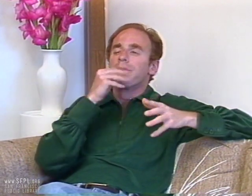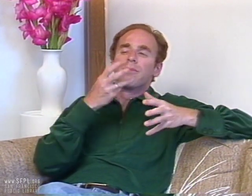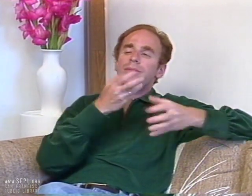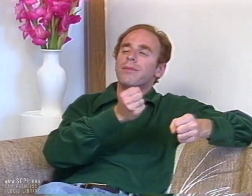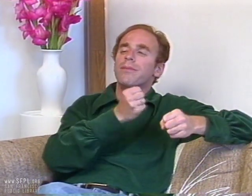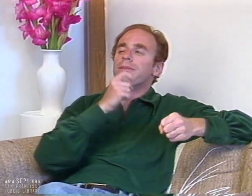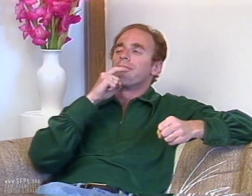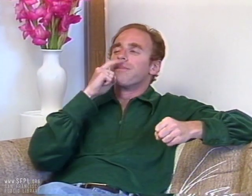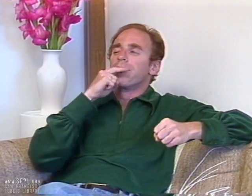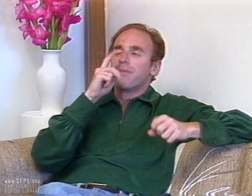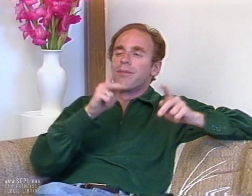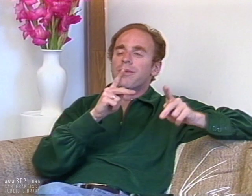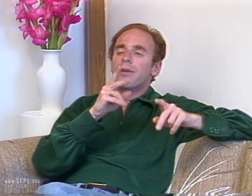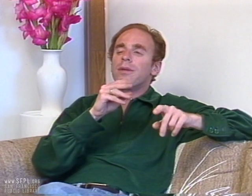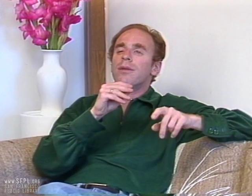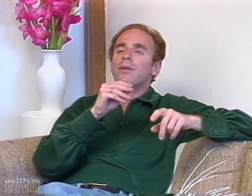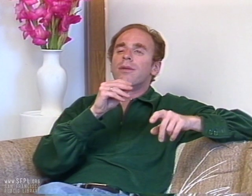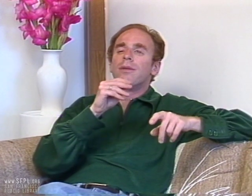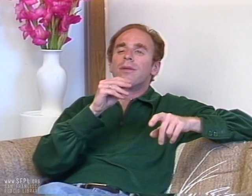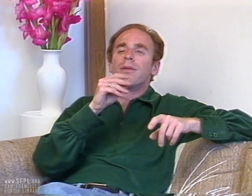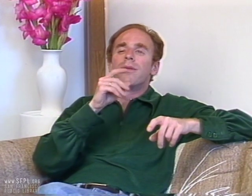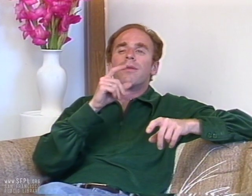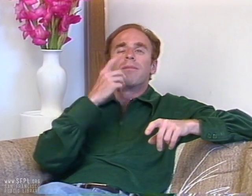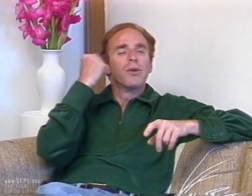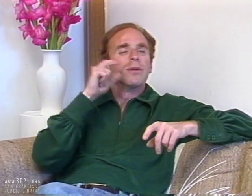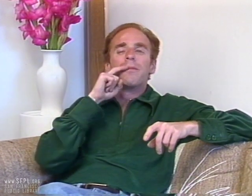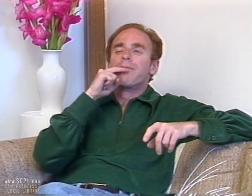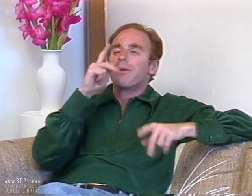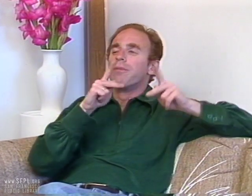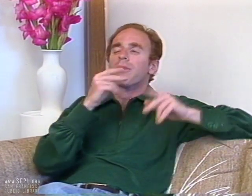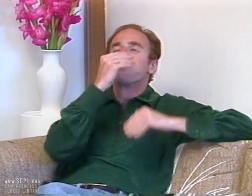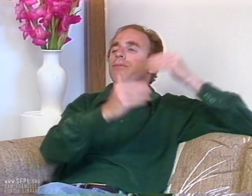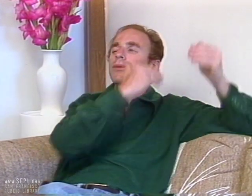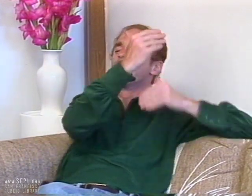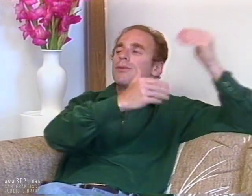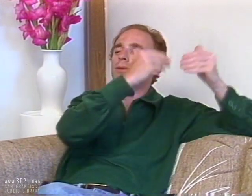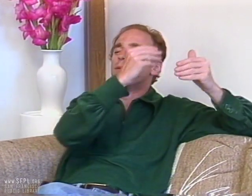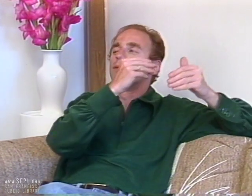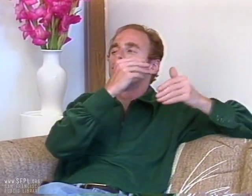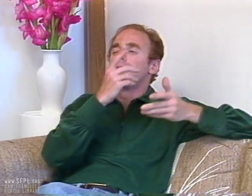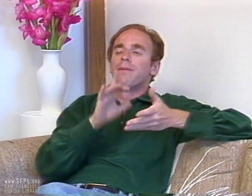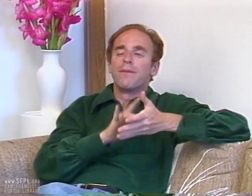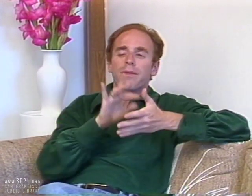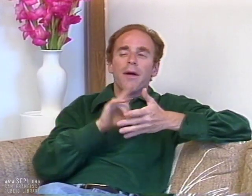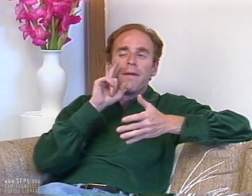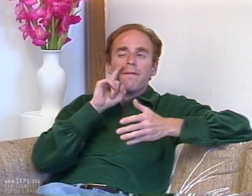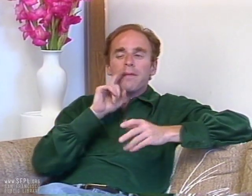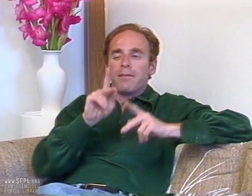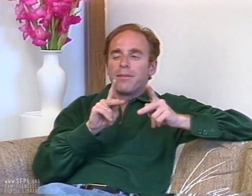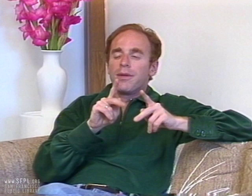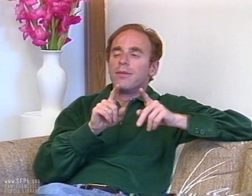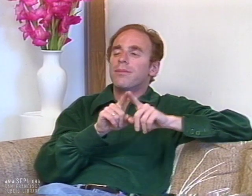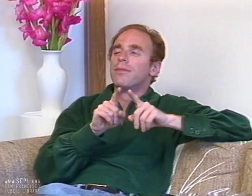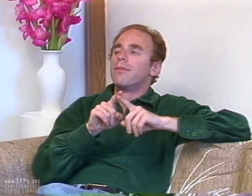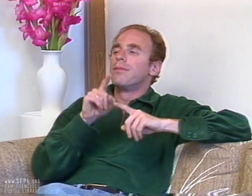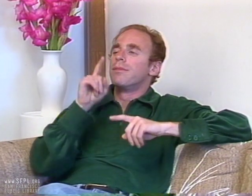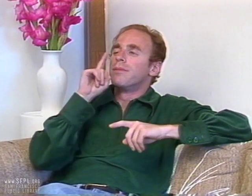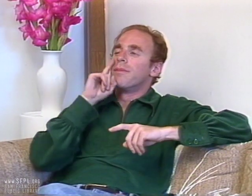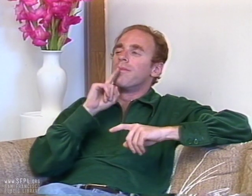them. Also, I think another reason deaf people don't feel comfortable with deaf-blind people is that they don't know